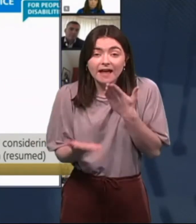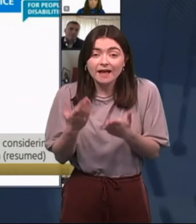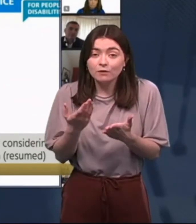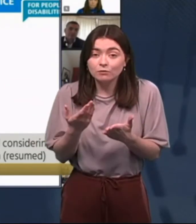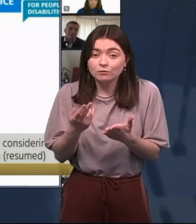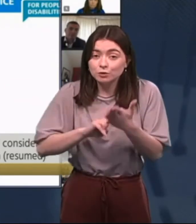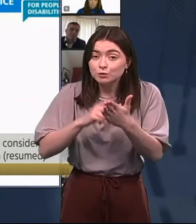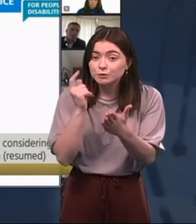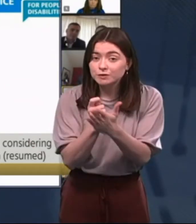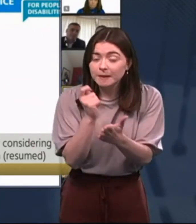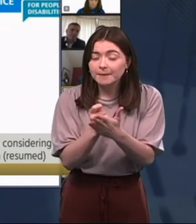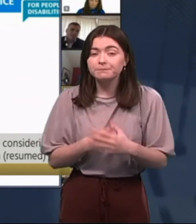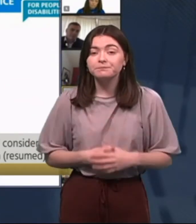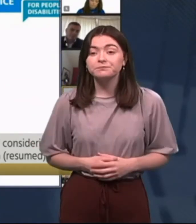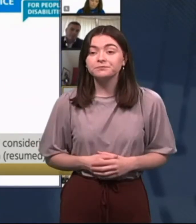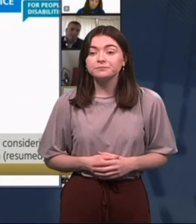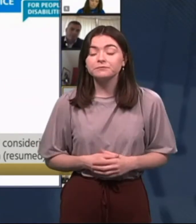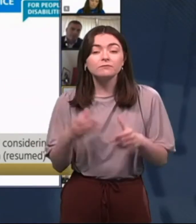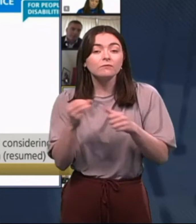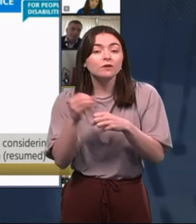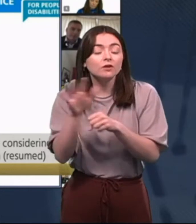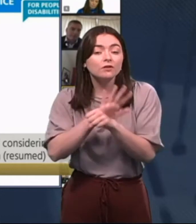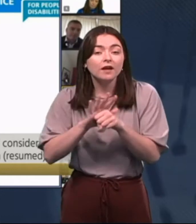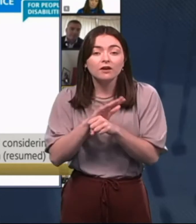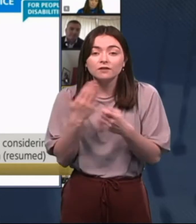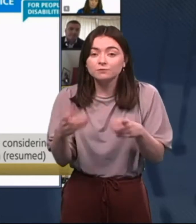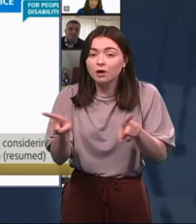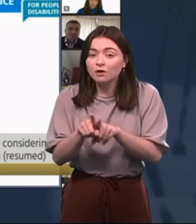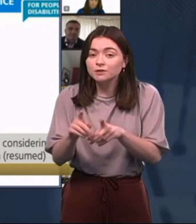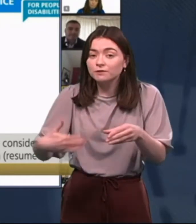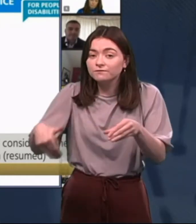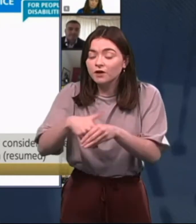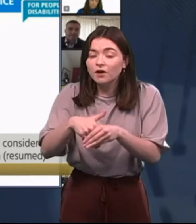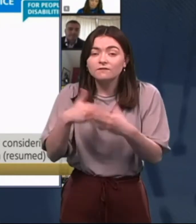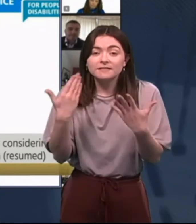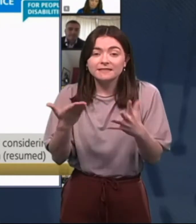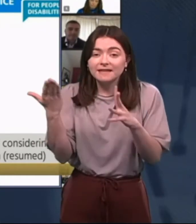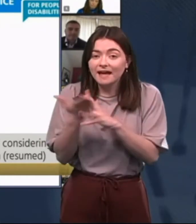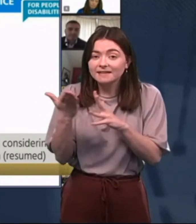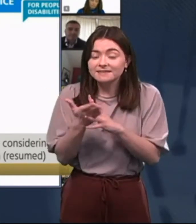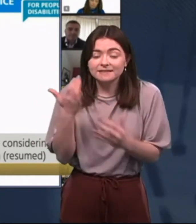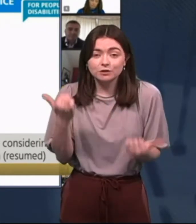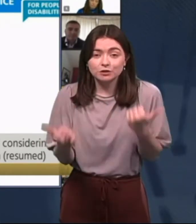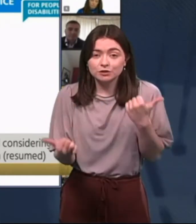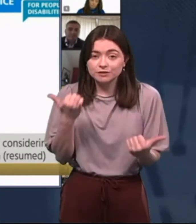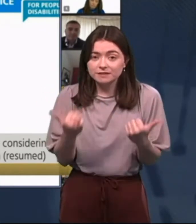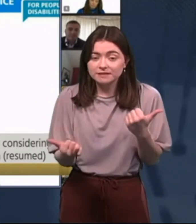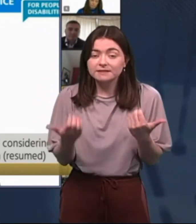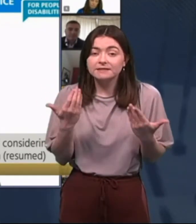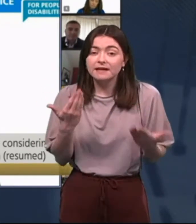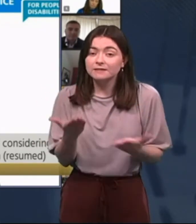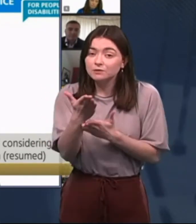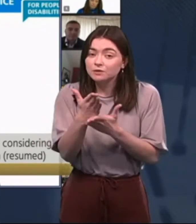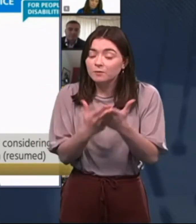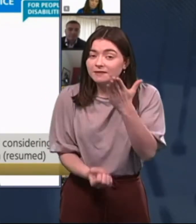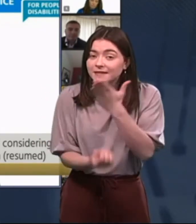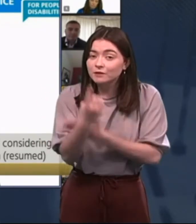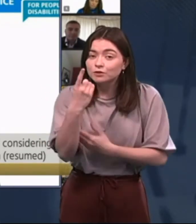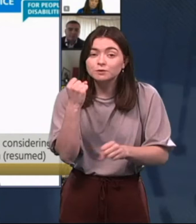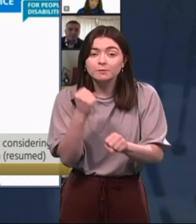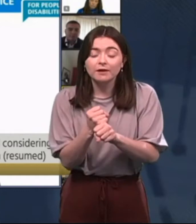time. The other areas, I suppose, where we would also be involved would be around access to justice, and some of the issues